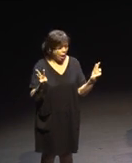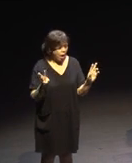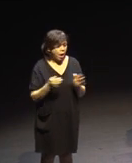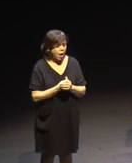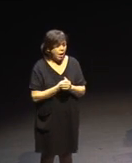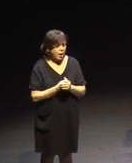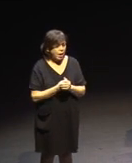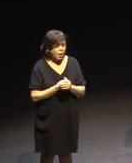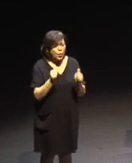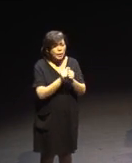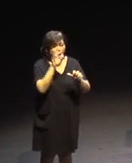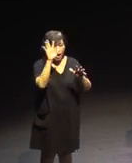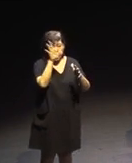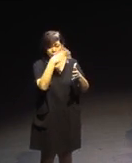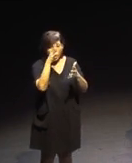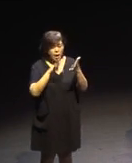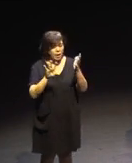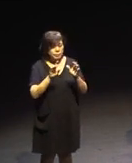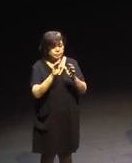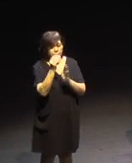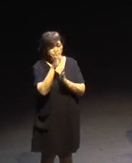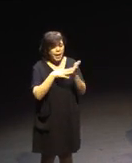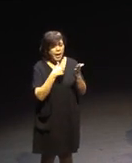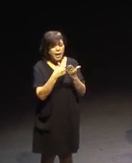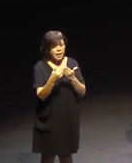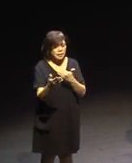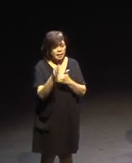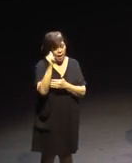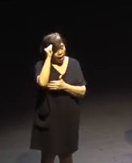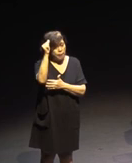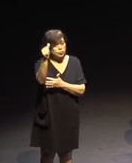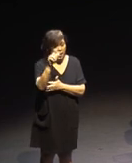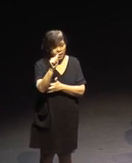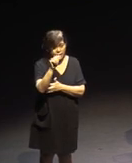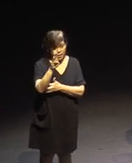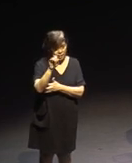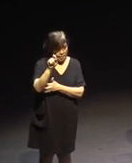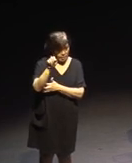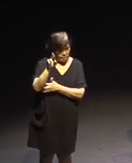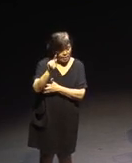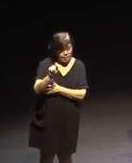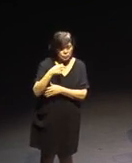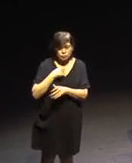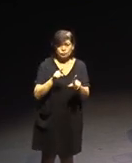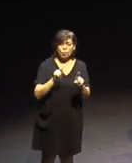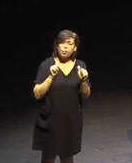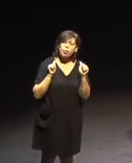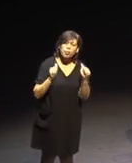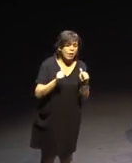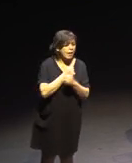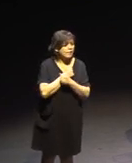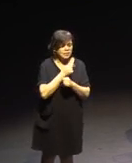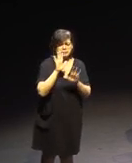an abstract painting, a huge abstract painting that engulfs you when you step in, and I love it. And I told the team, let's leave it there for as long